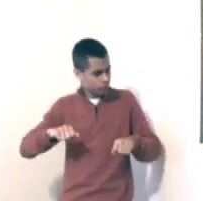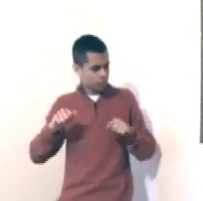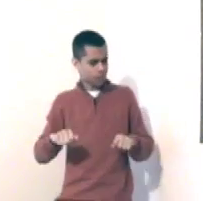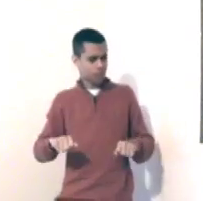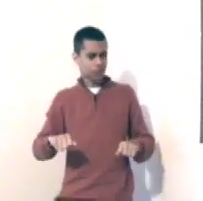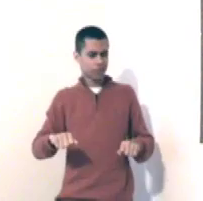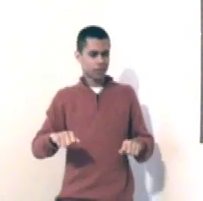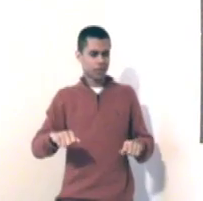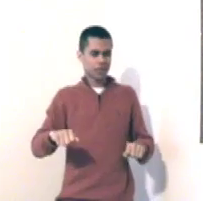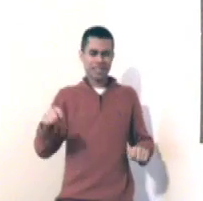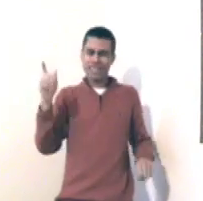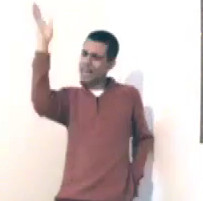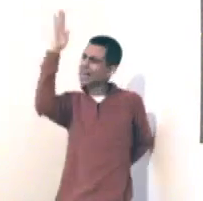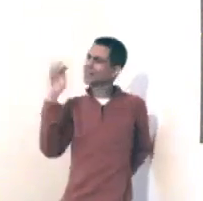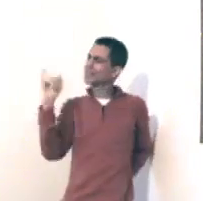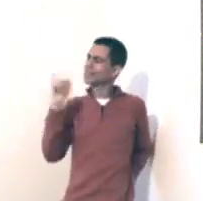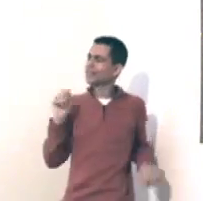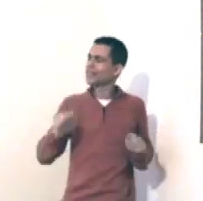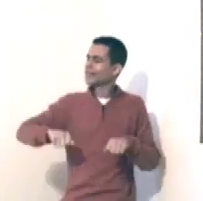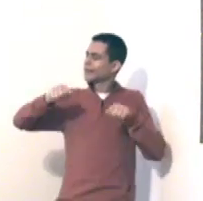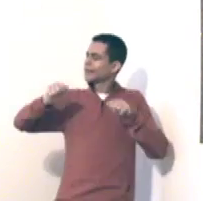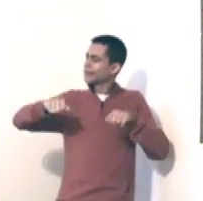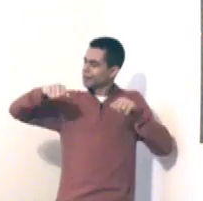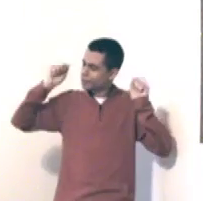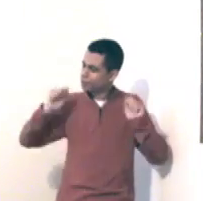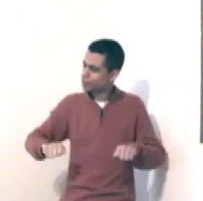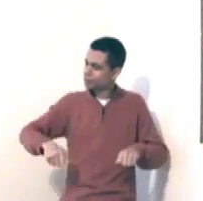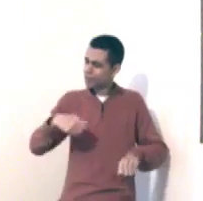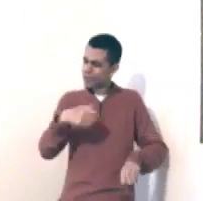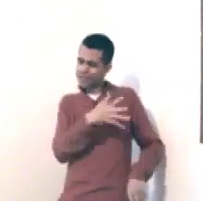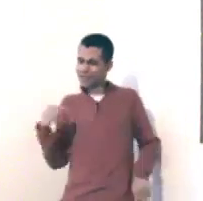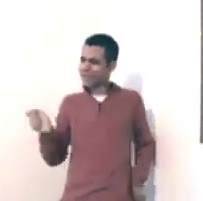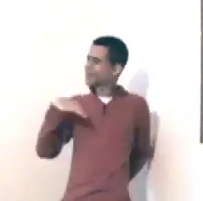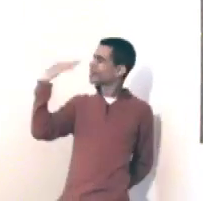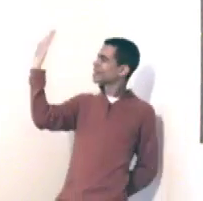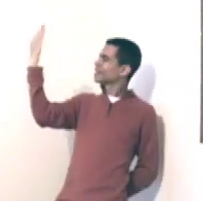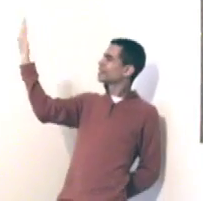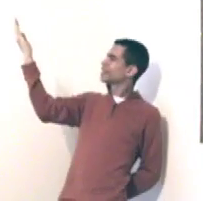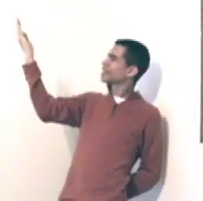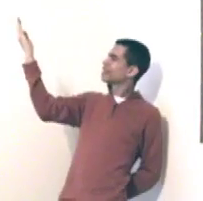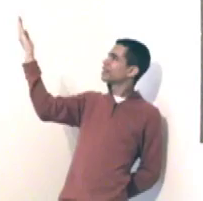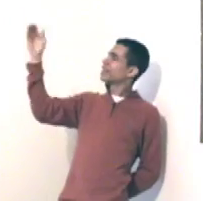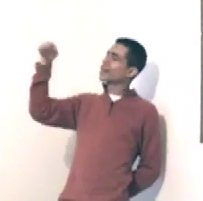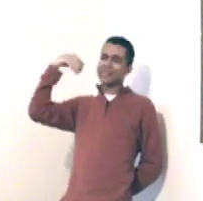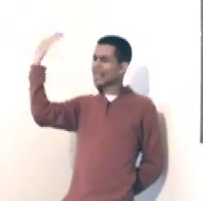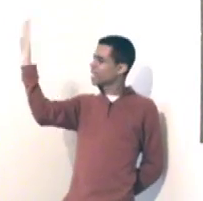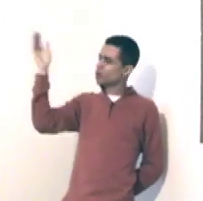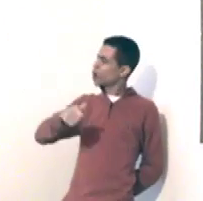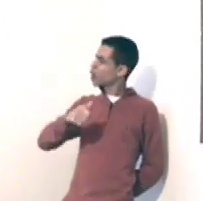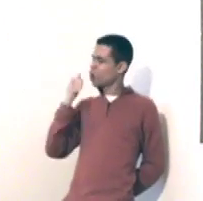able. God is able, and he